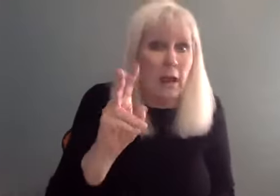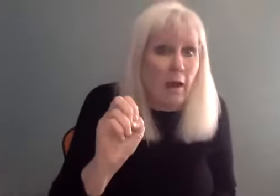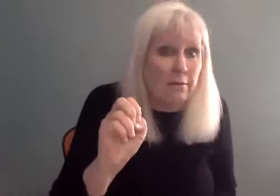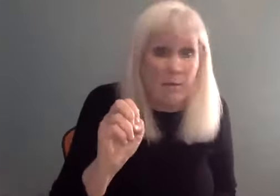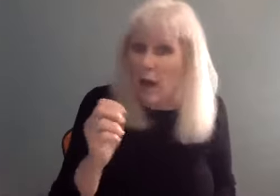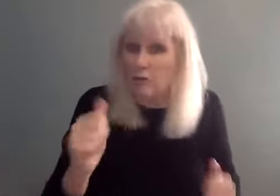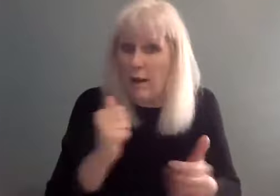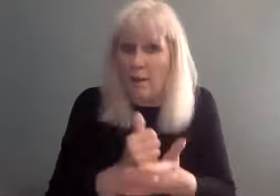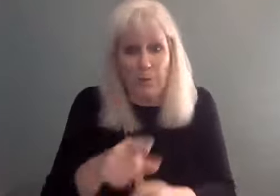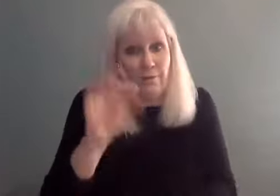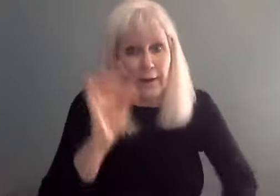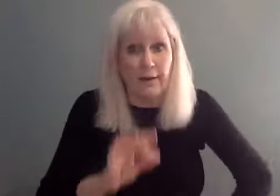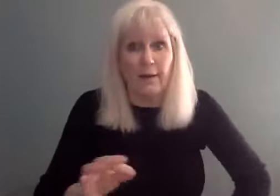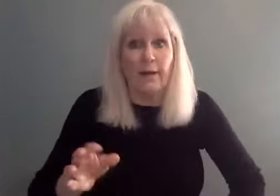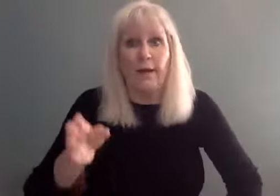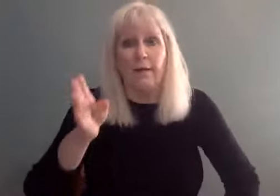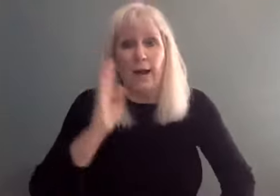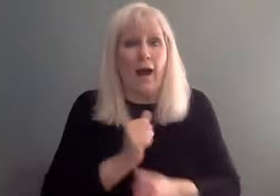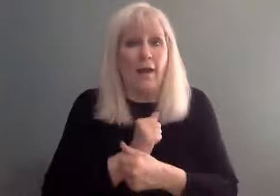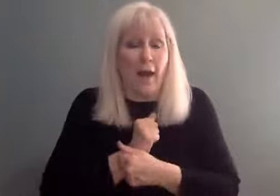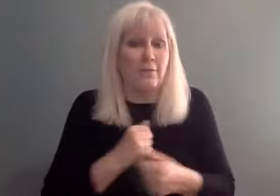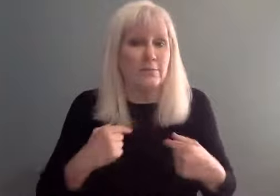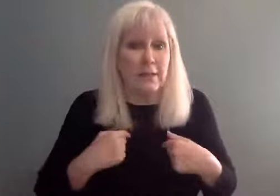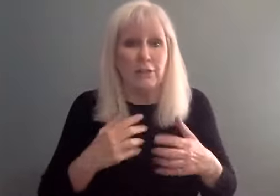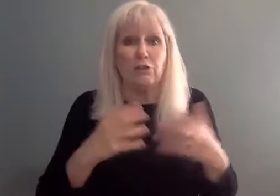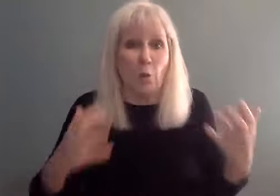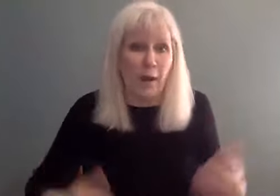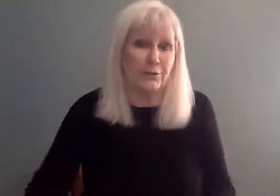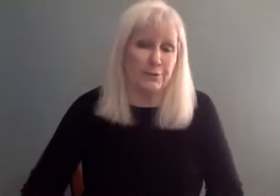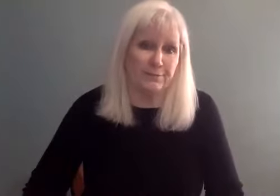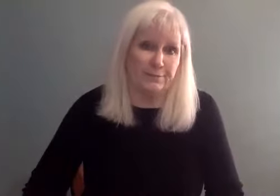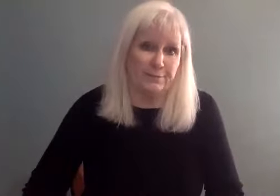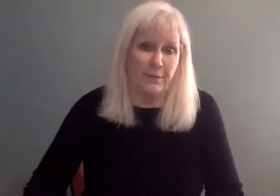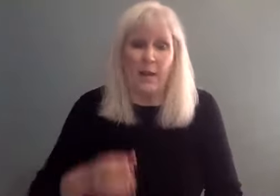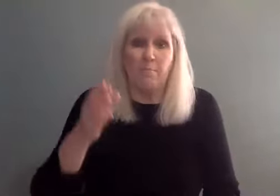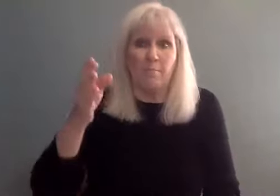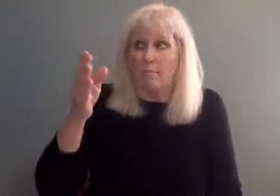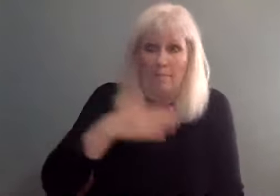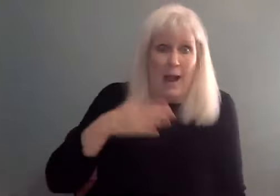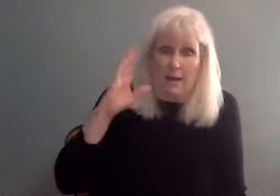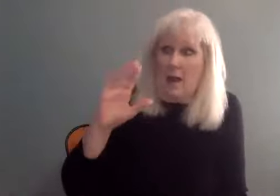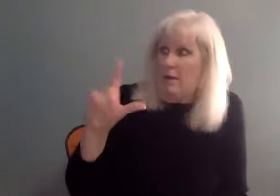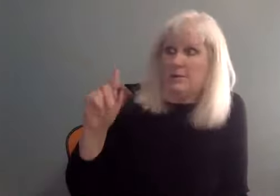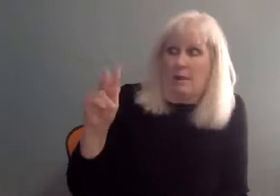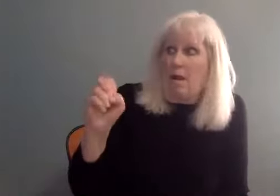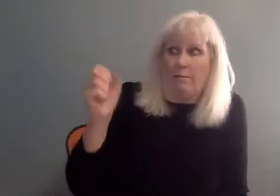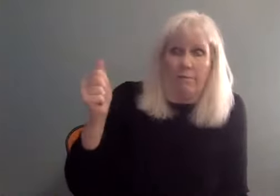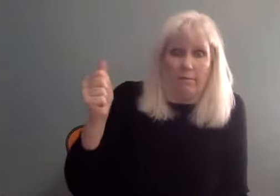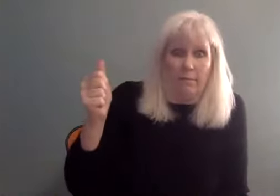because God loves me so much. And my God is love today. My God is everlasting love, because I'll never reach